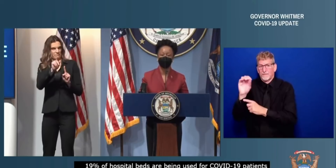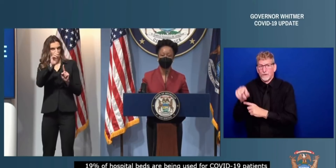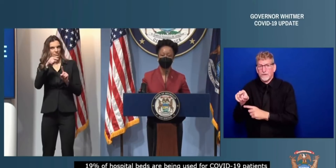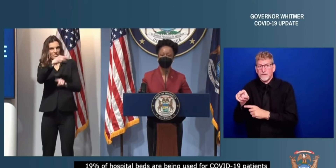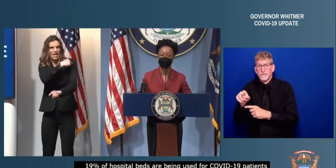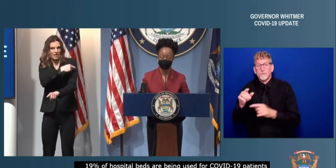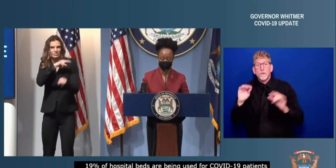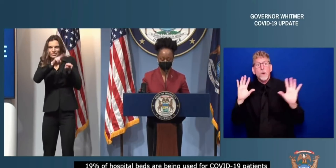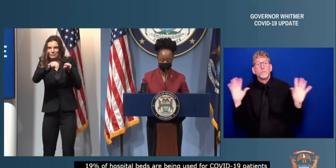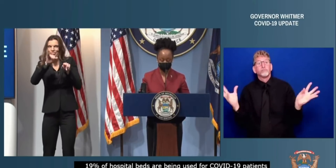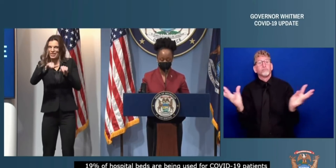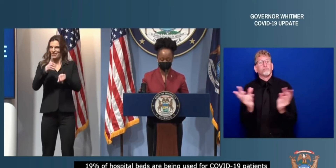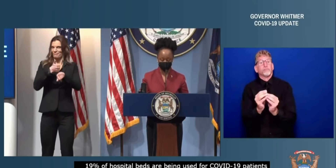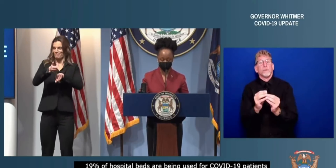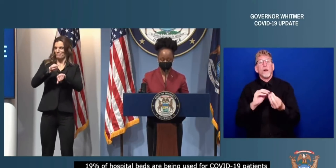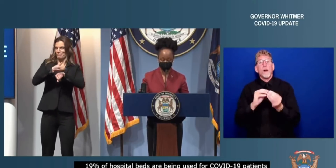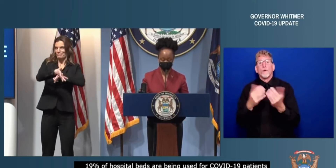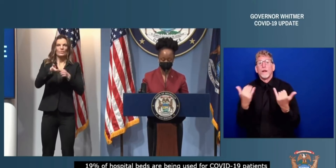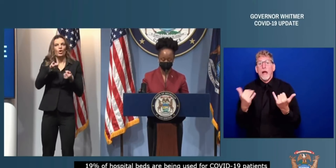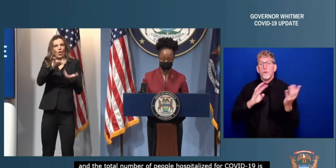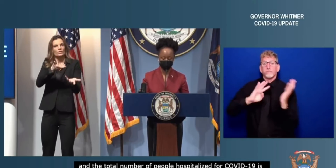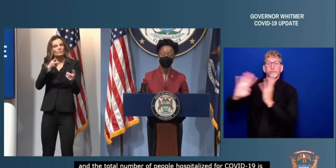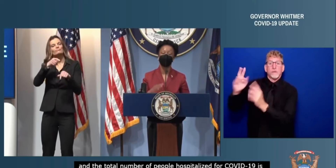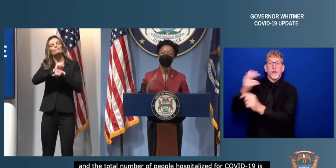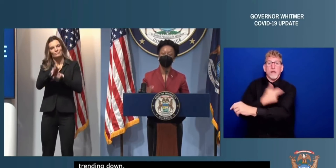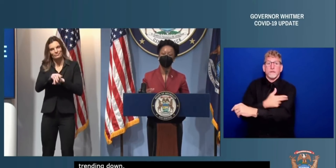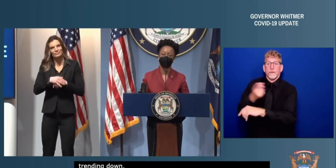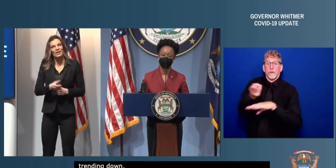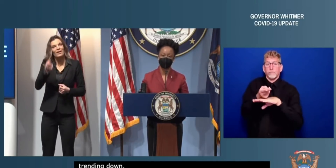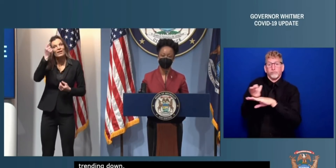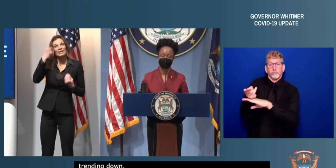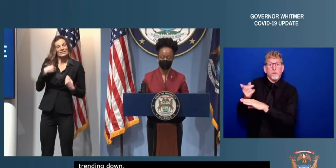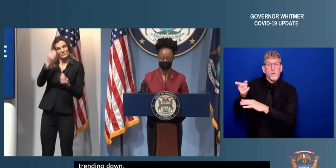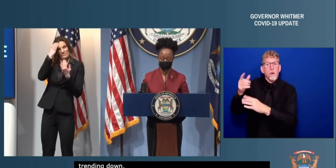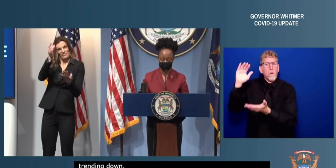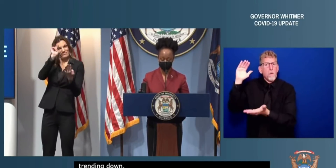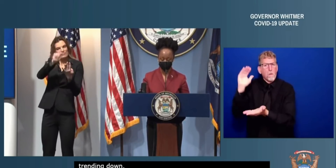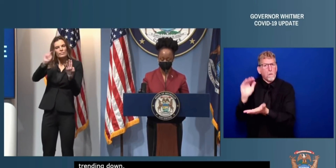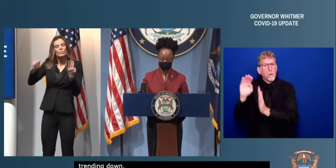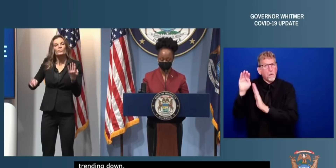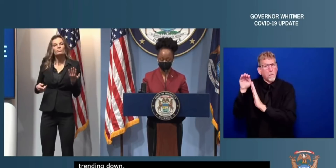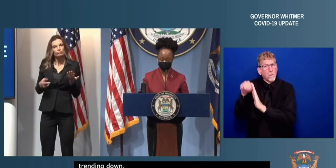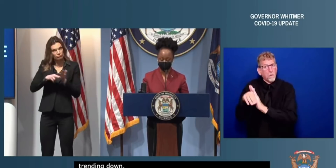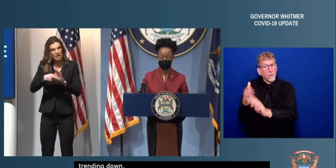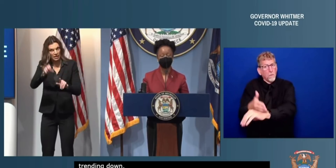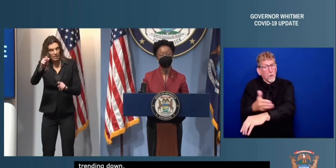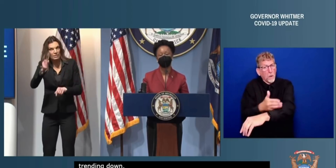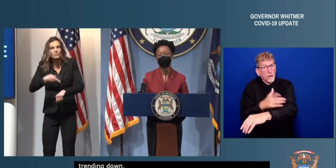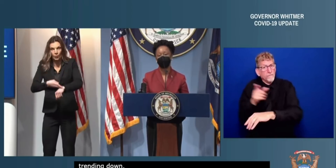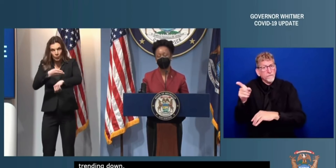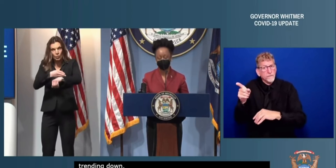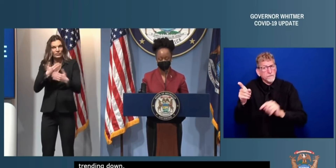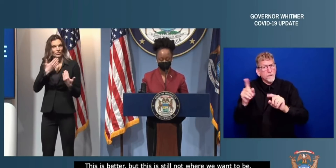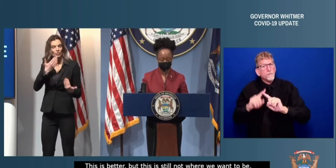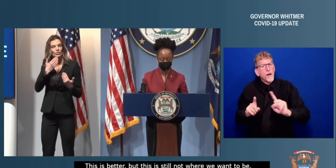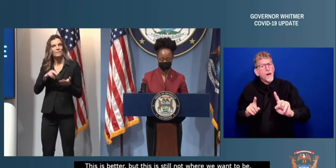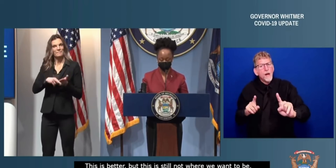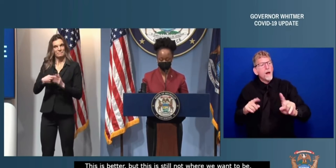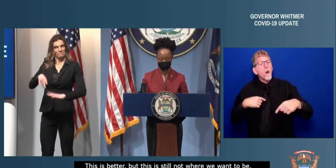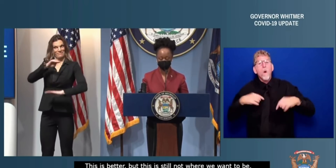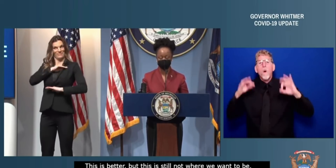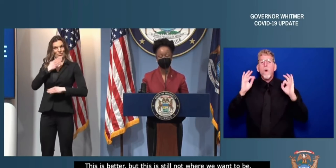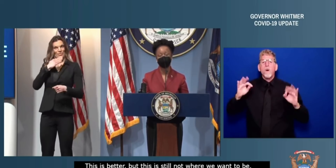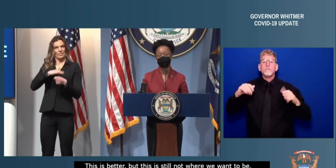This is better, but this is still not where we want to be. These are good trends in the right direction, and I want to thank all of